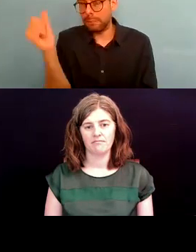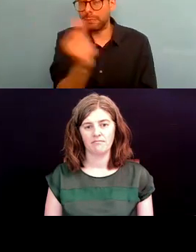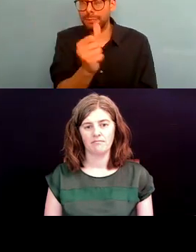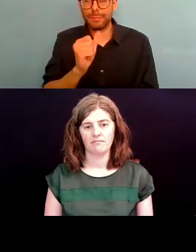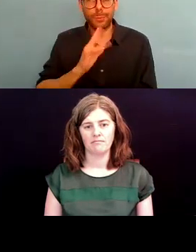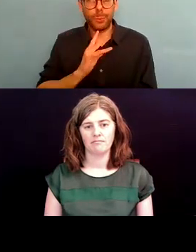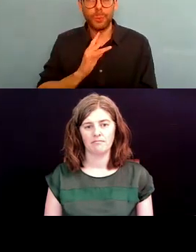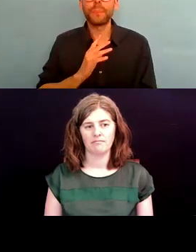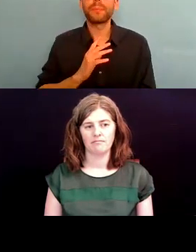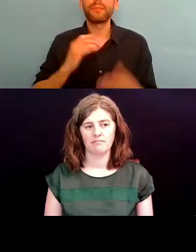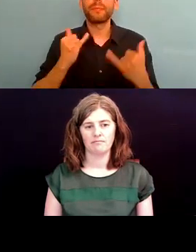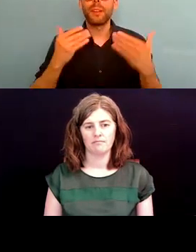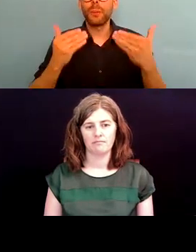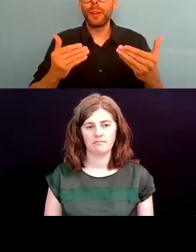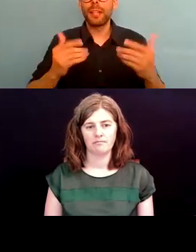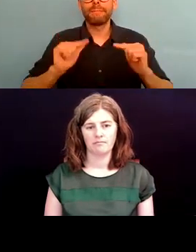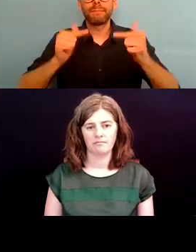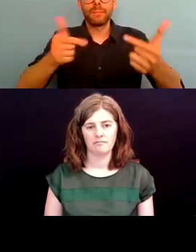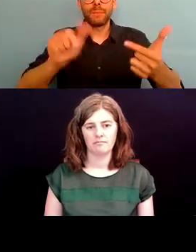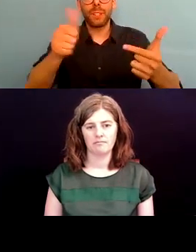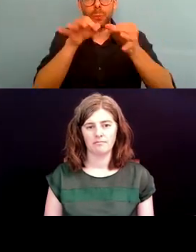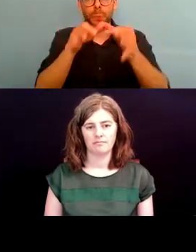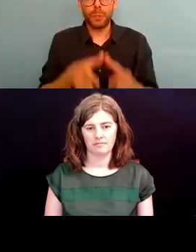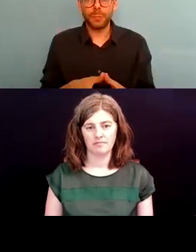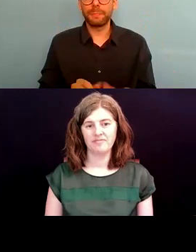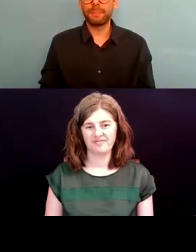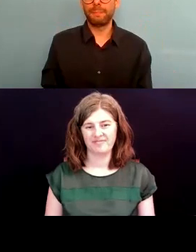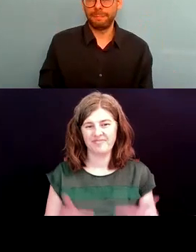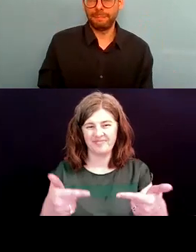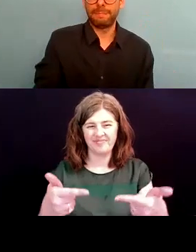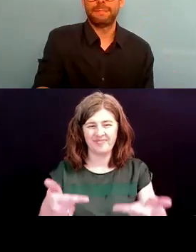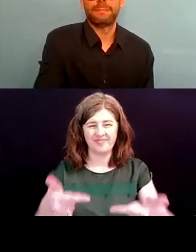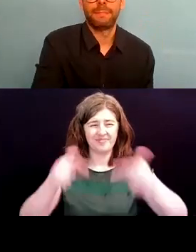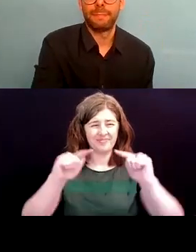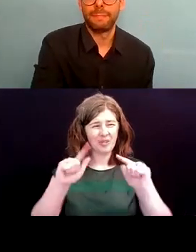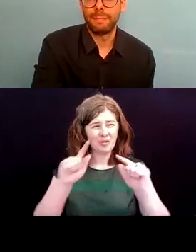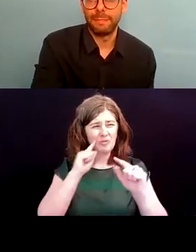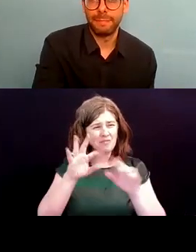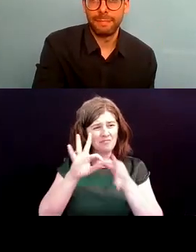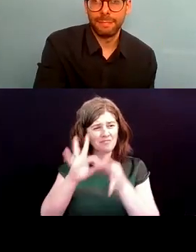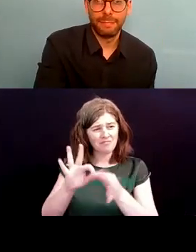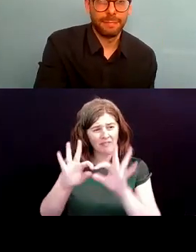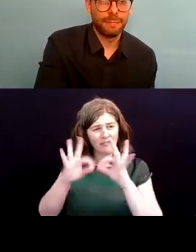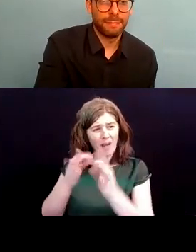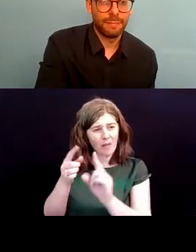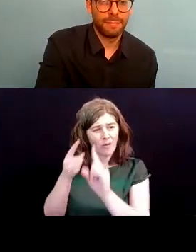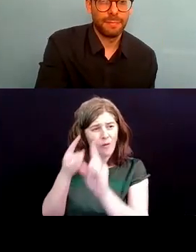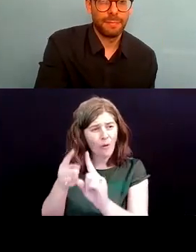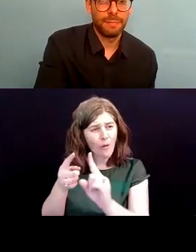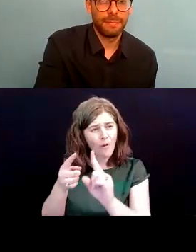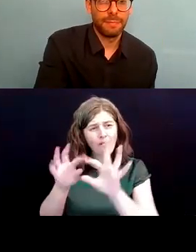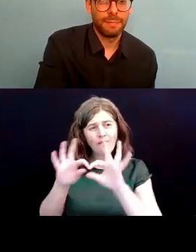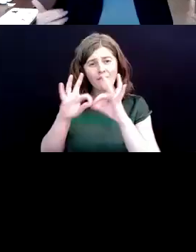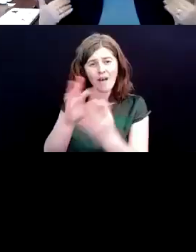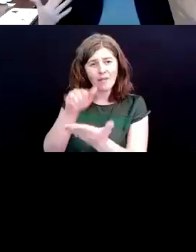it. It's very flexible. It's family centered. It's family directed, family goal directed. And so that's important to set that